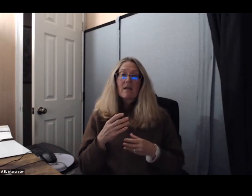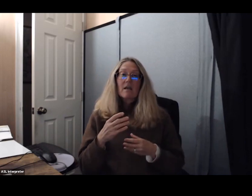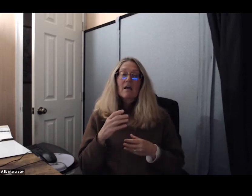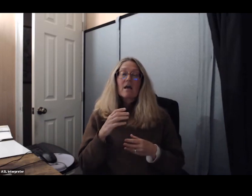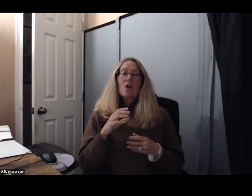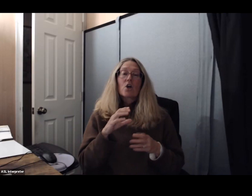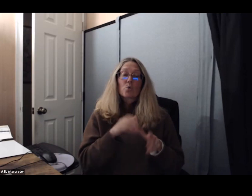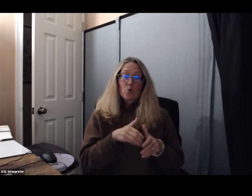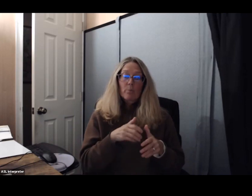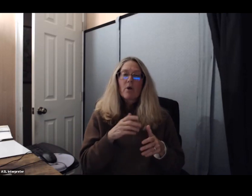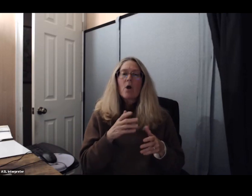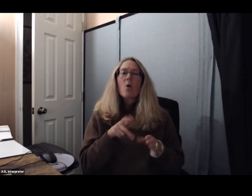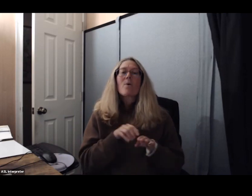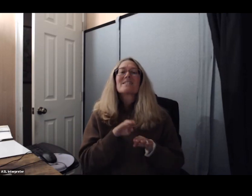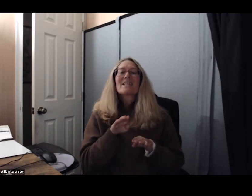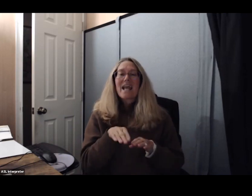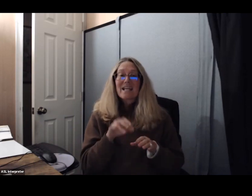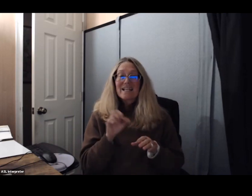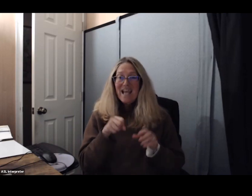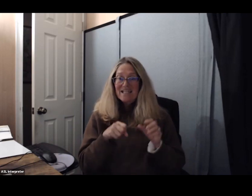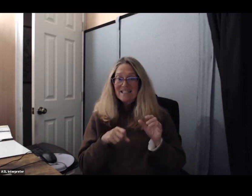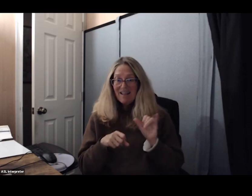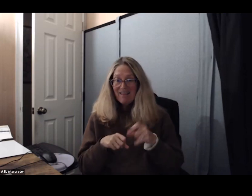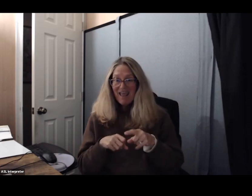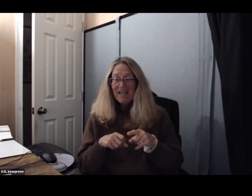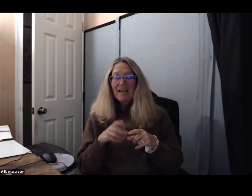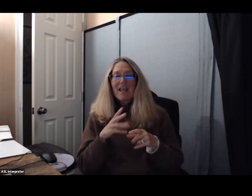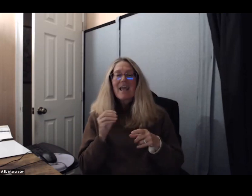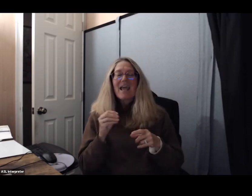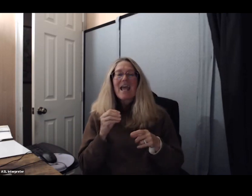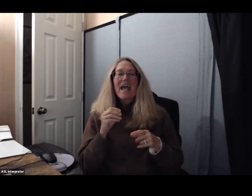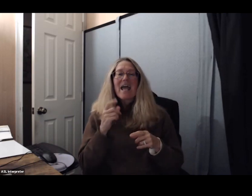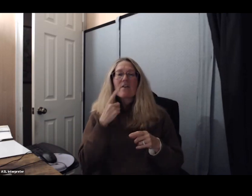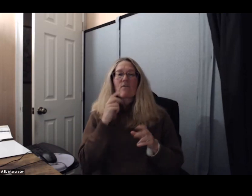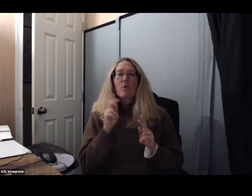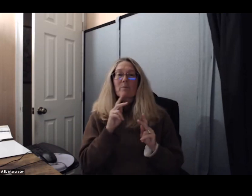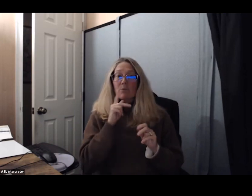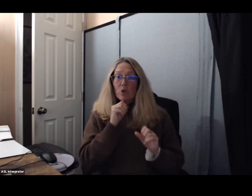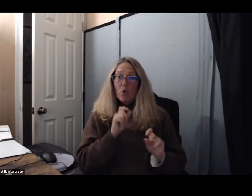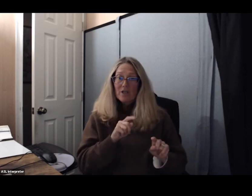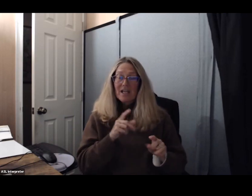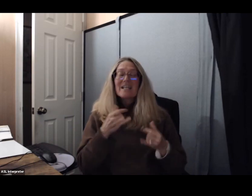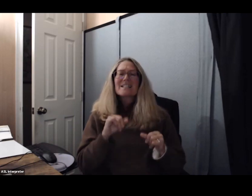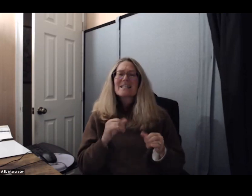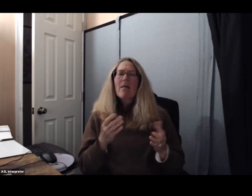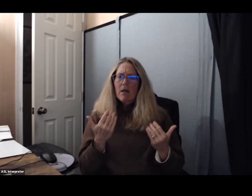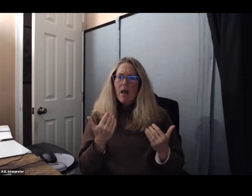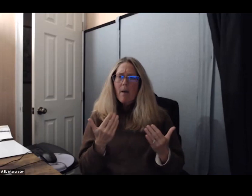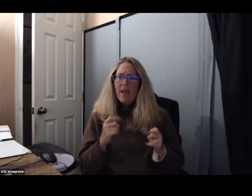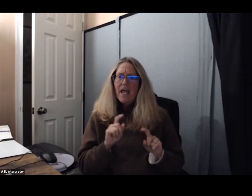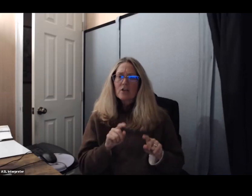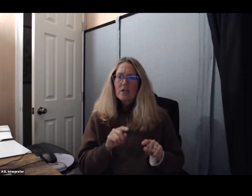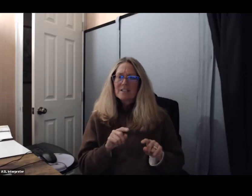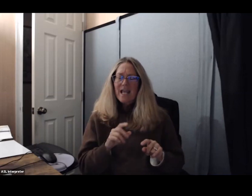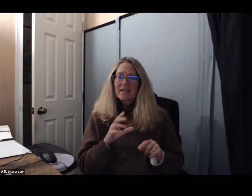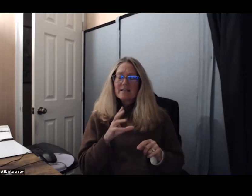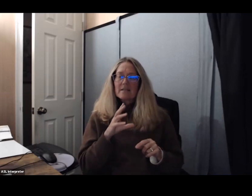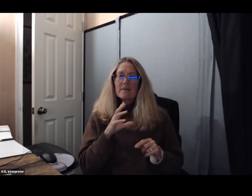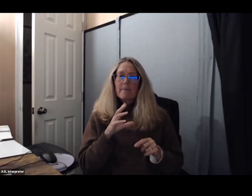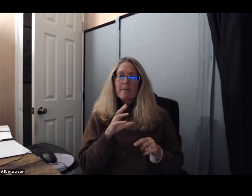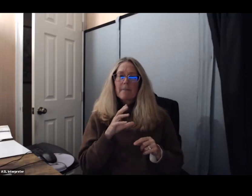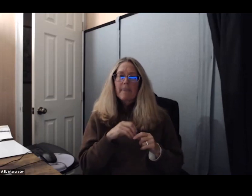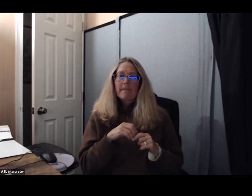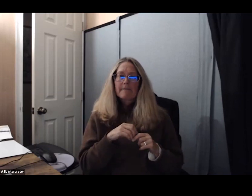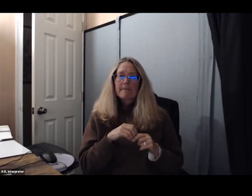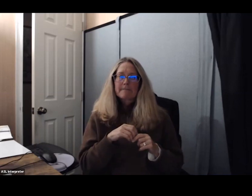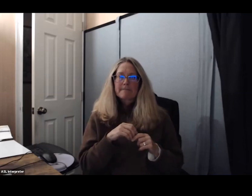want to do next. Is that? Yes, that's Work? exactly it. Okay. And open that, just the folks that have been attended, they're still welcome to attend as we go through that. I'm assuming that, right?